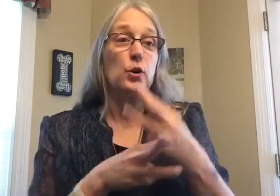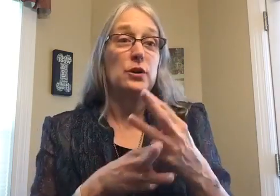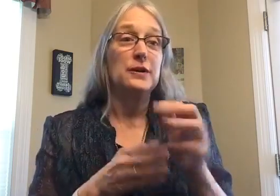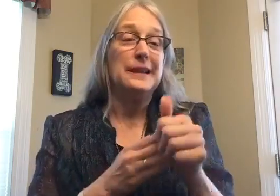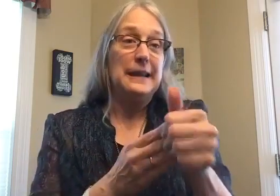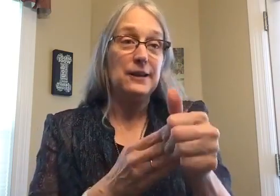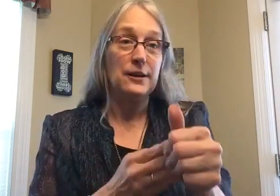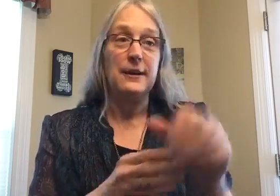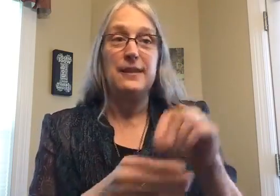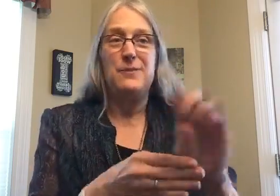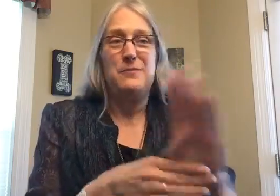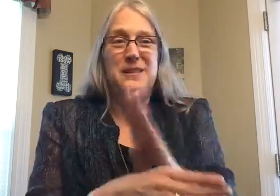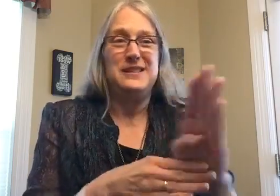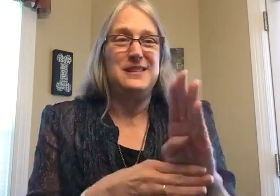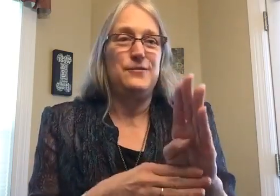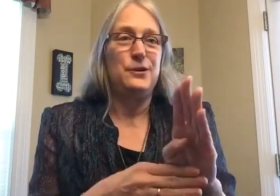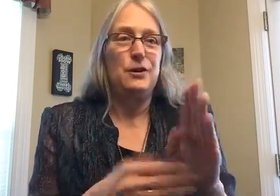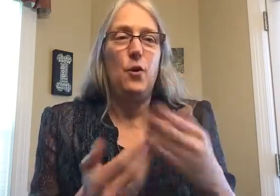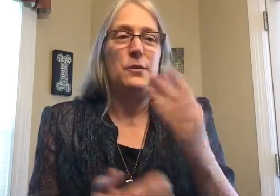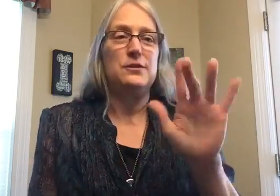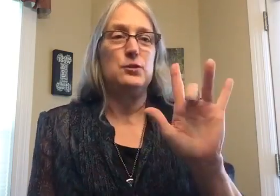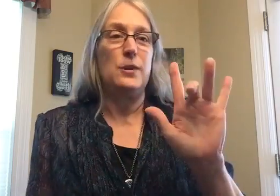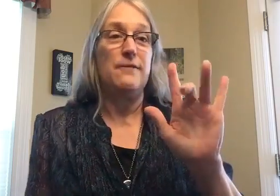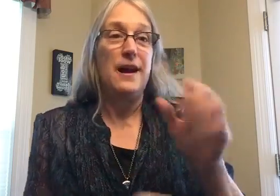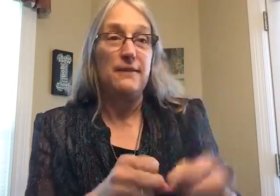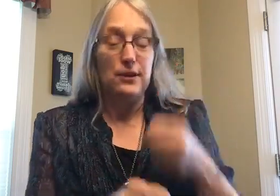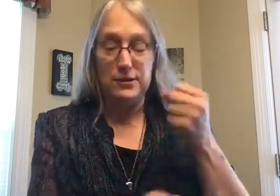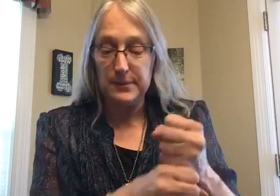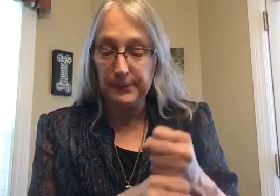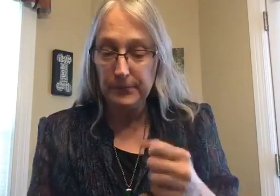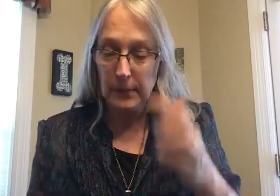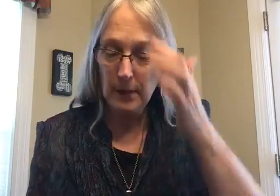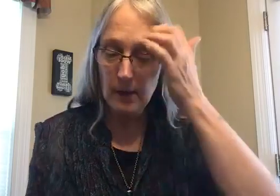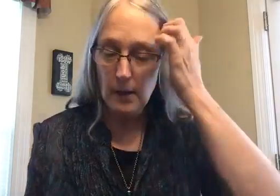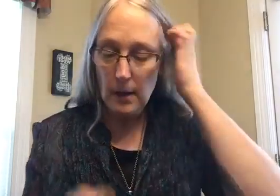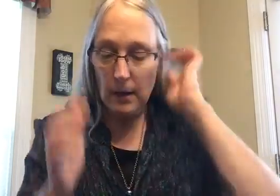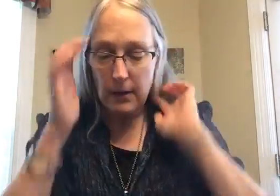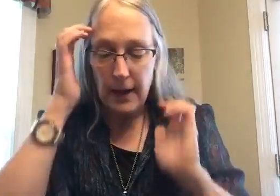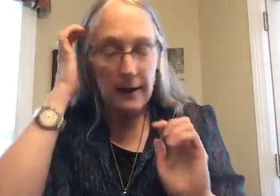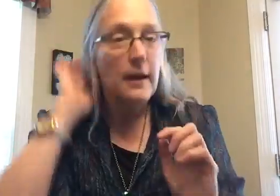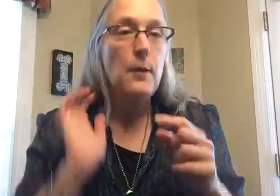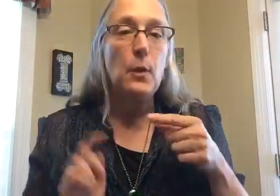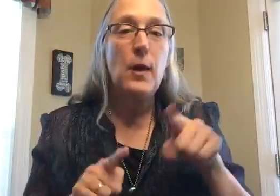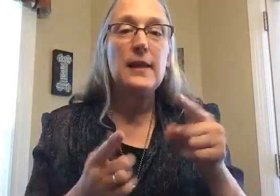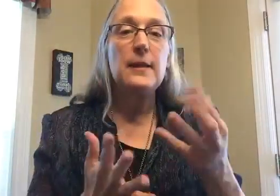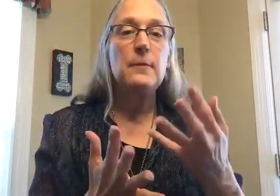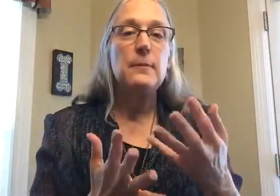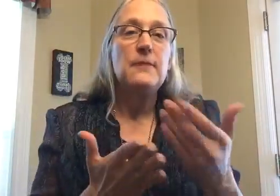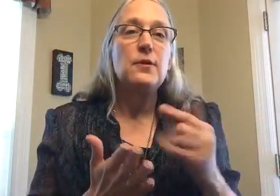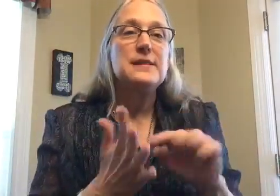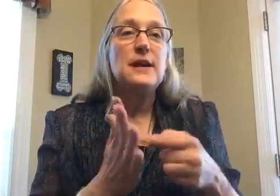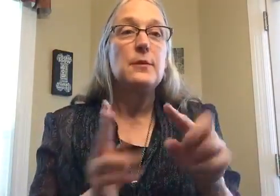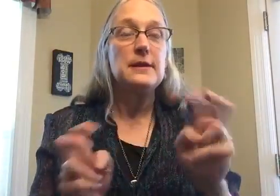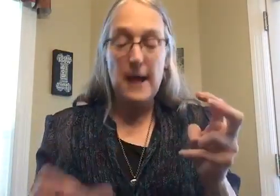world leader, and they've been in business for almost 25 years. Okay, but before I start with the